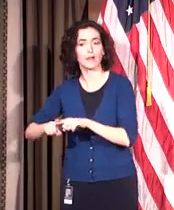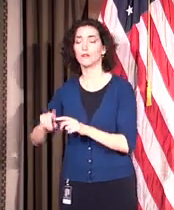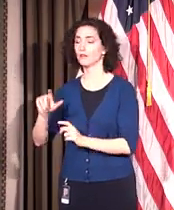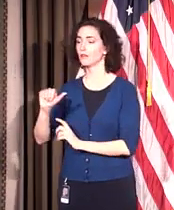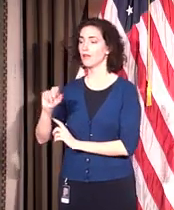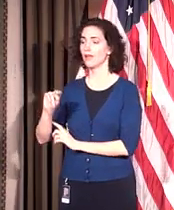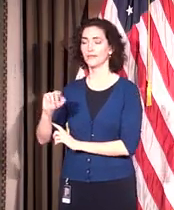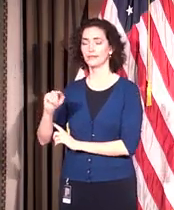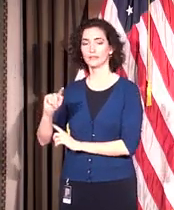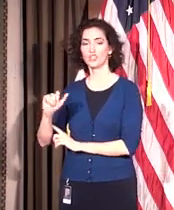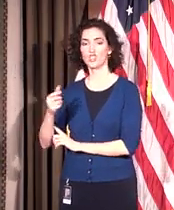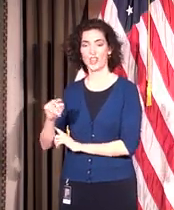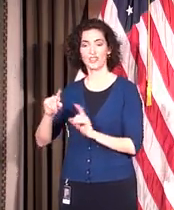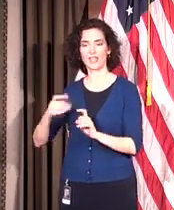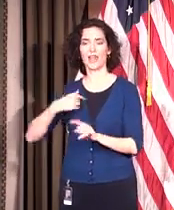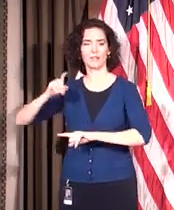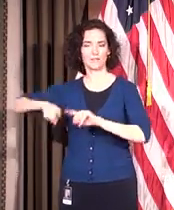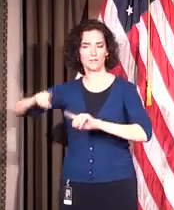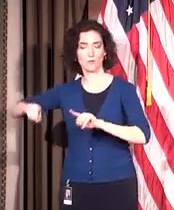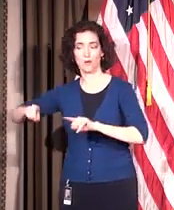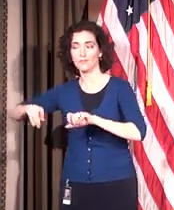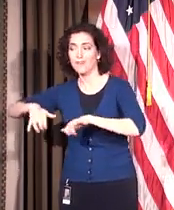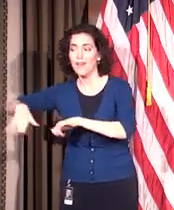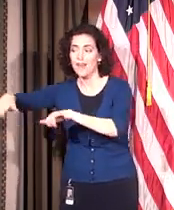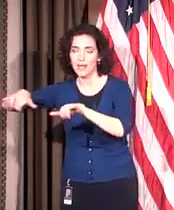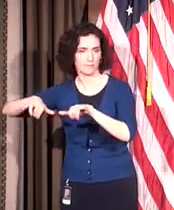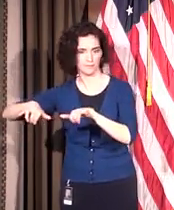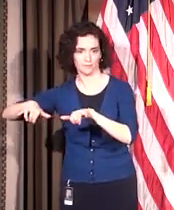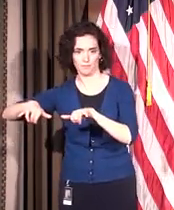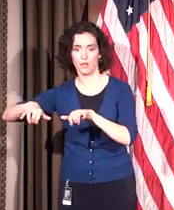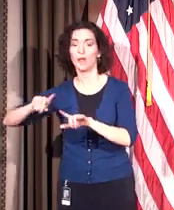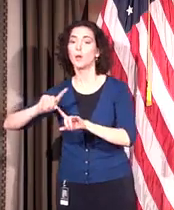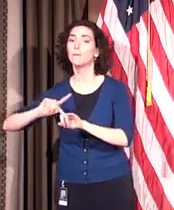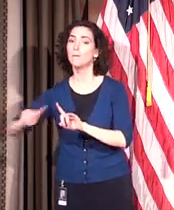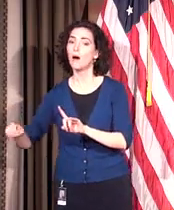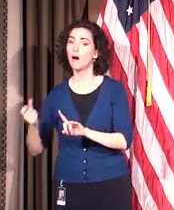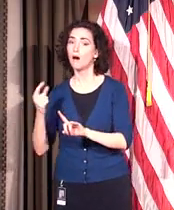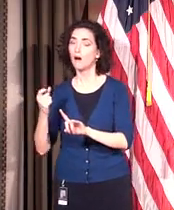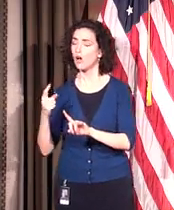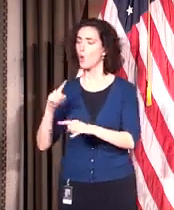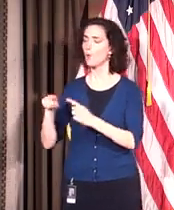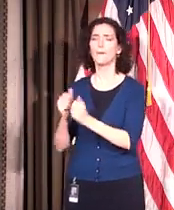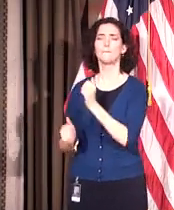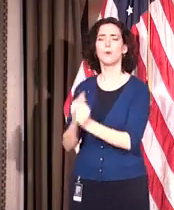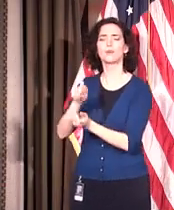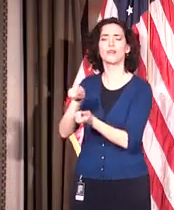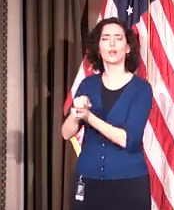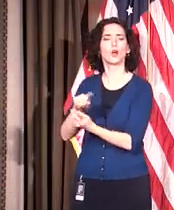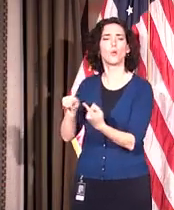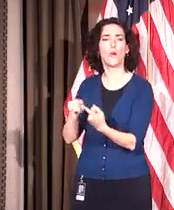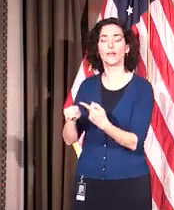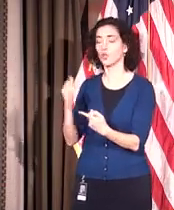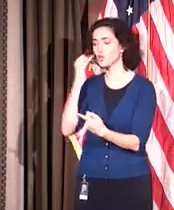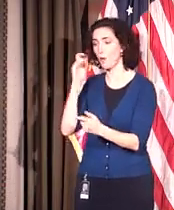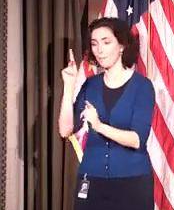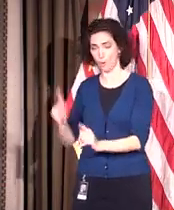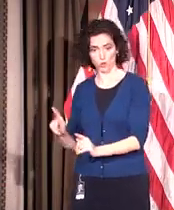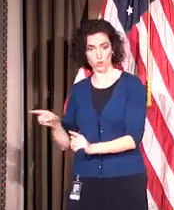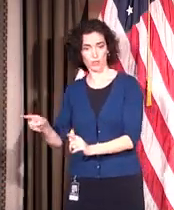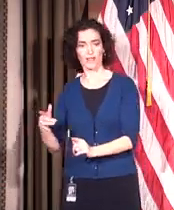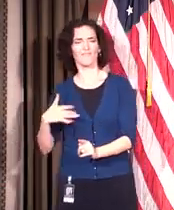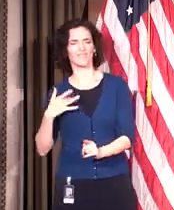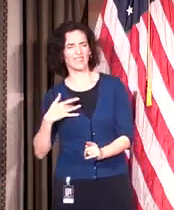all exactly the same, although all of them are the most accurate when the individual being tested has symptoms. So